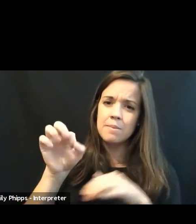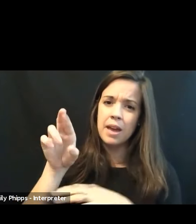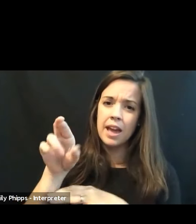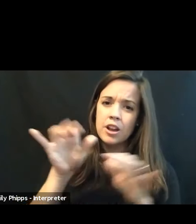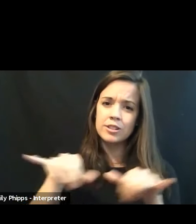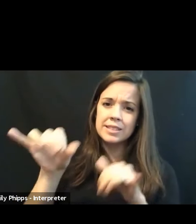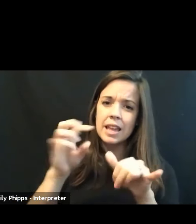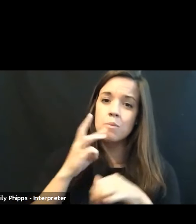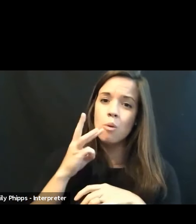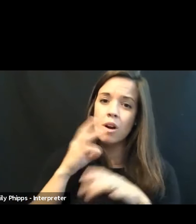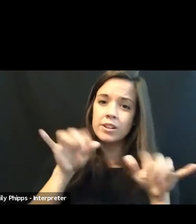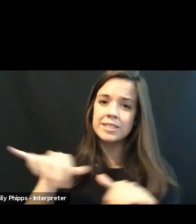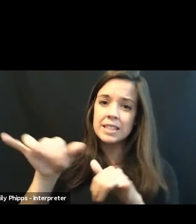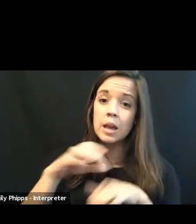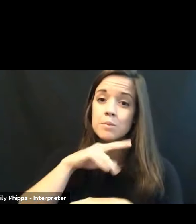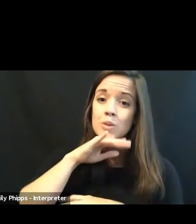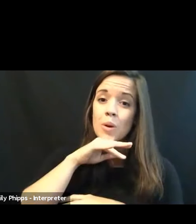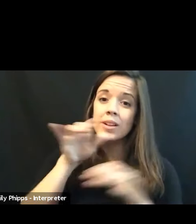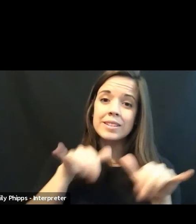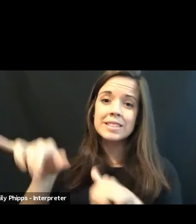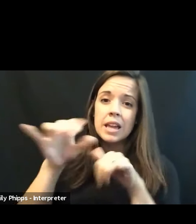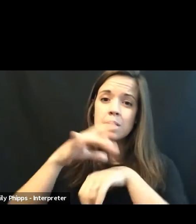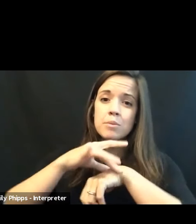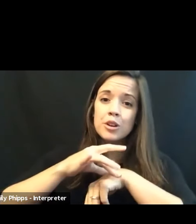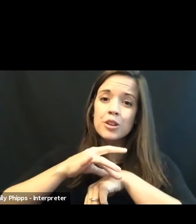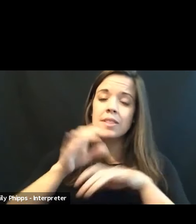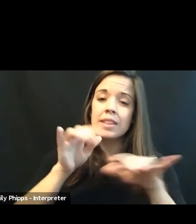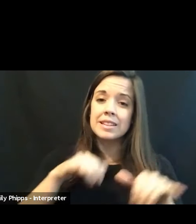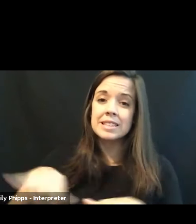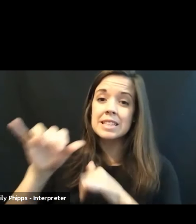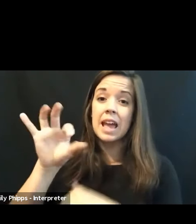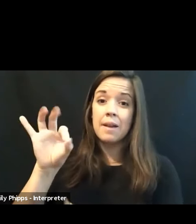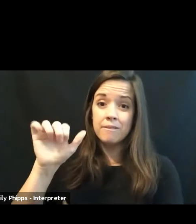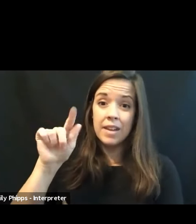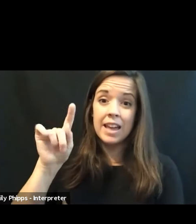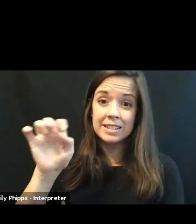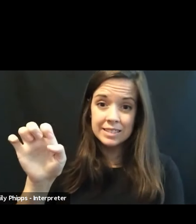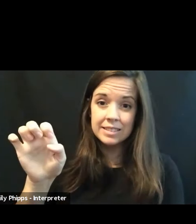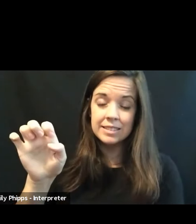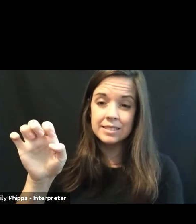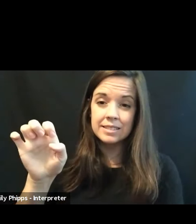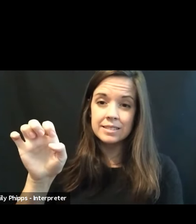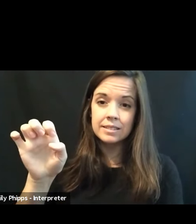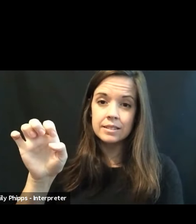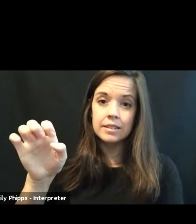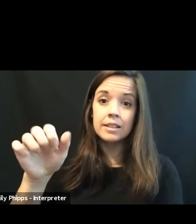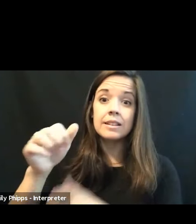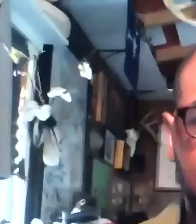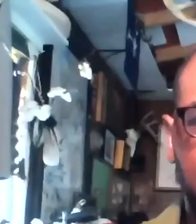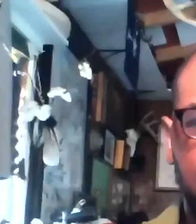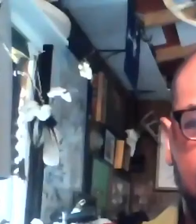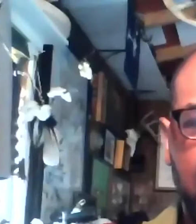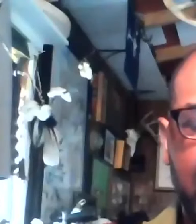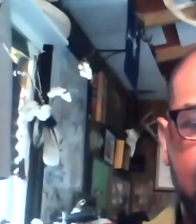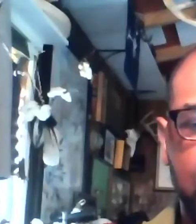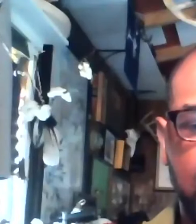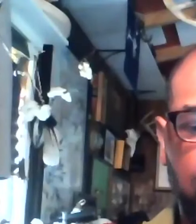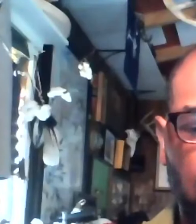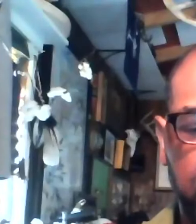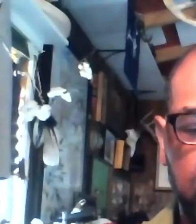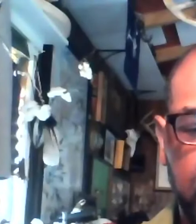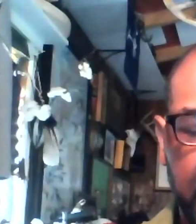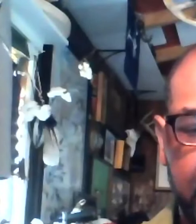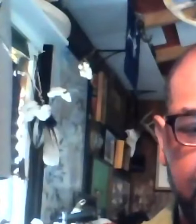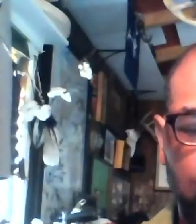same soil, same earth, same fate. And certainly, together, I think that